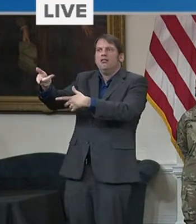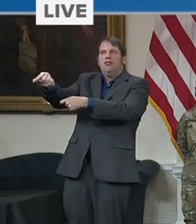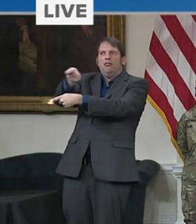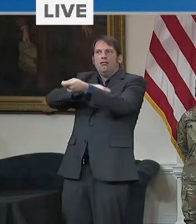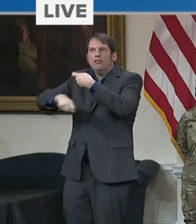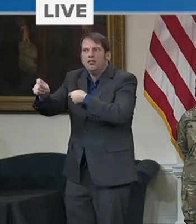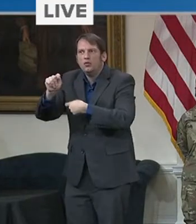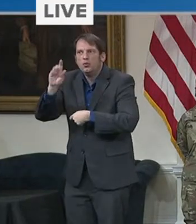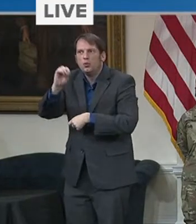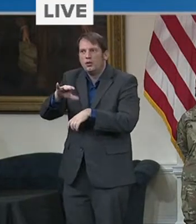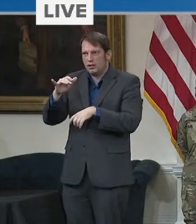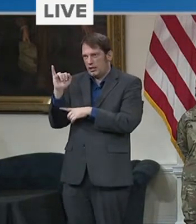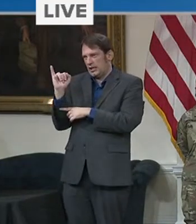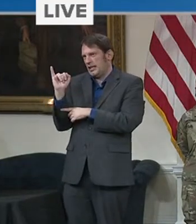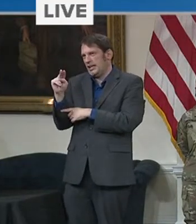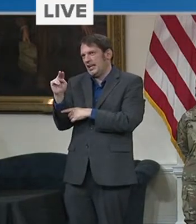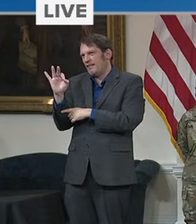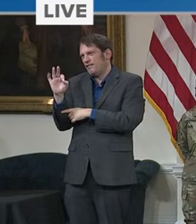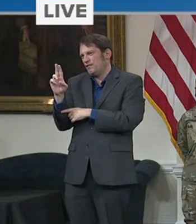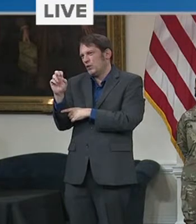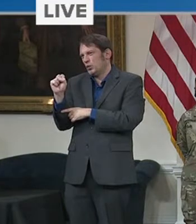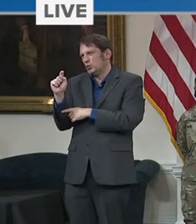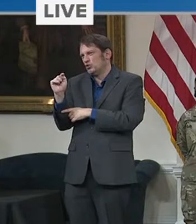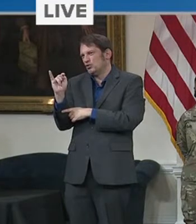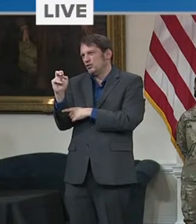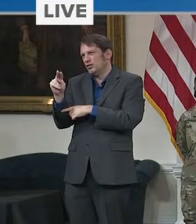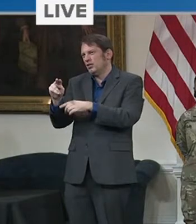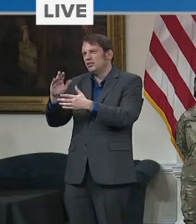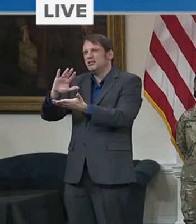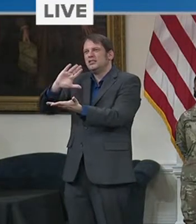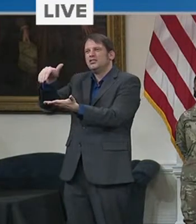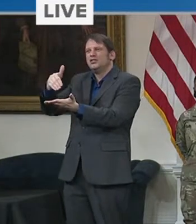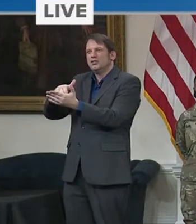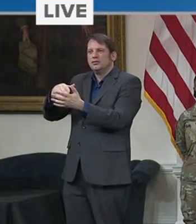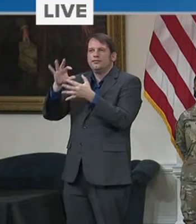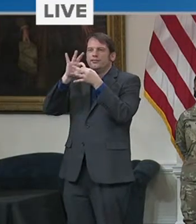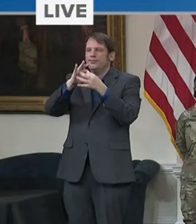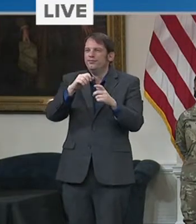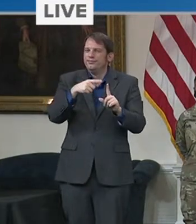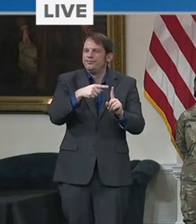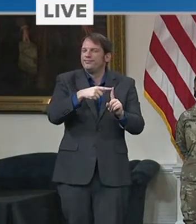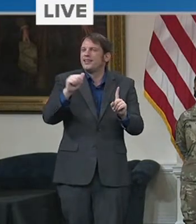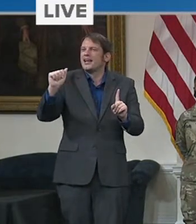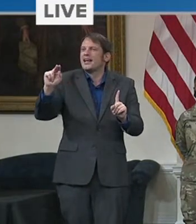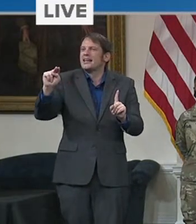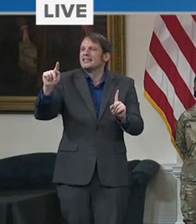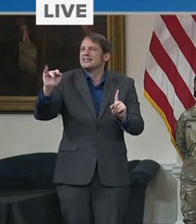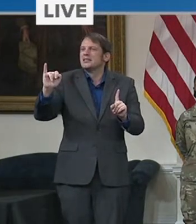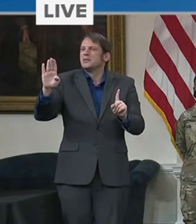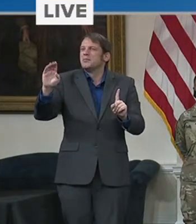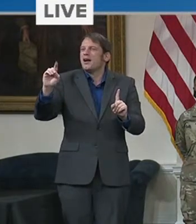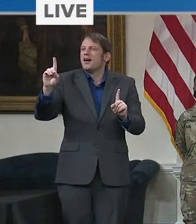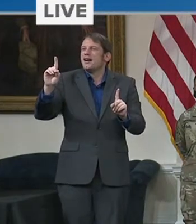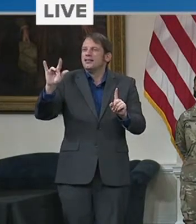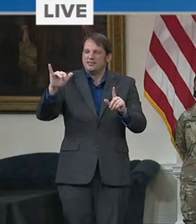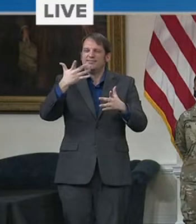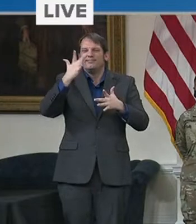for groundbreaking antibody treatments, and now it will also begin to provide vaccinations to the general